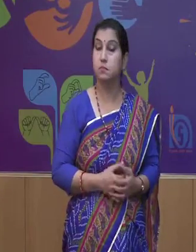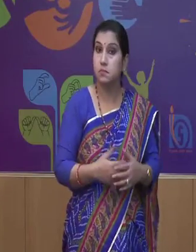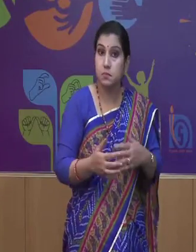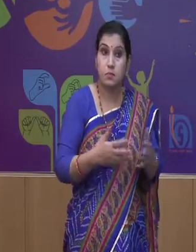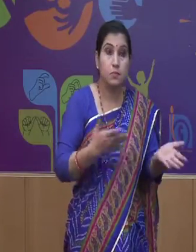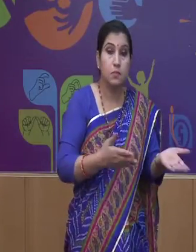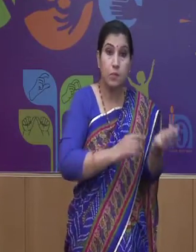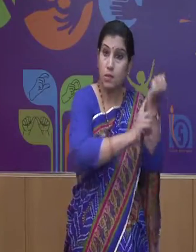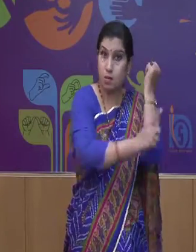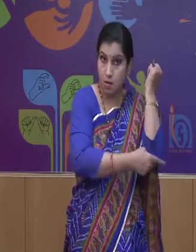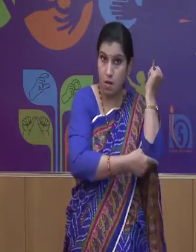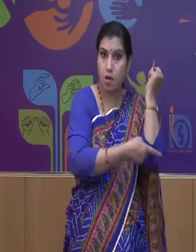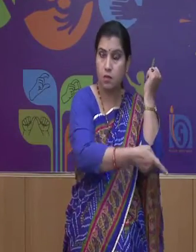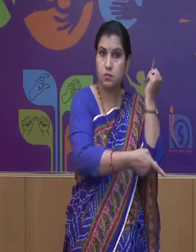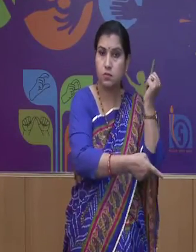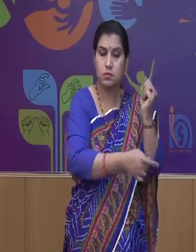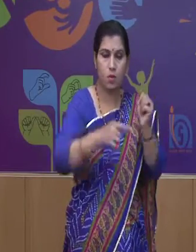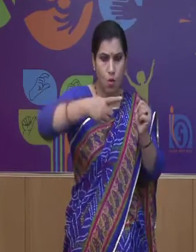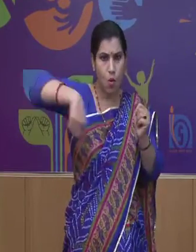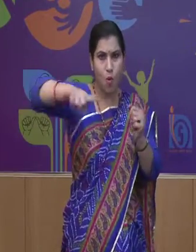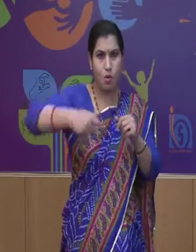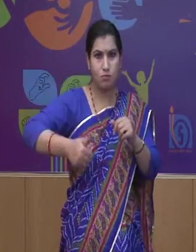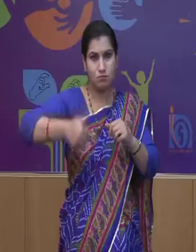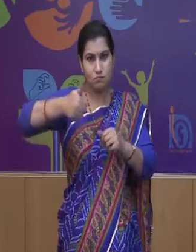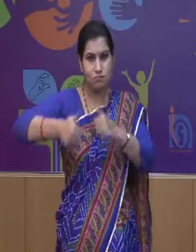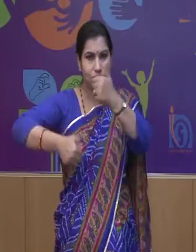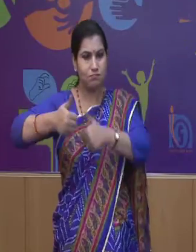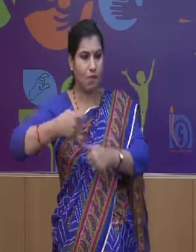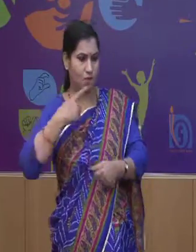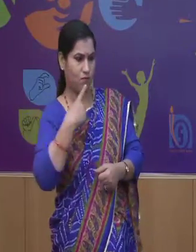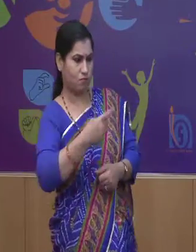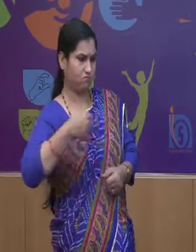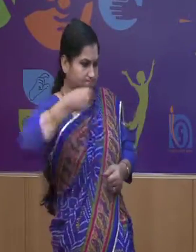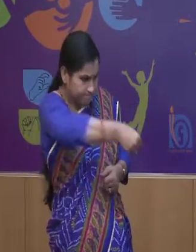However, in the end, they were forced to pay the taxes.